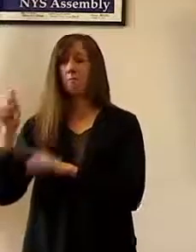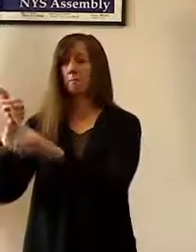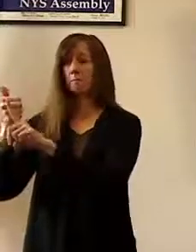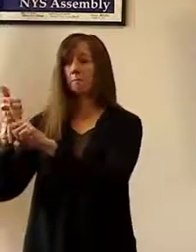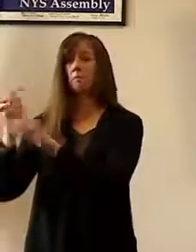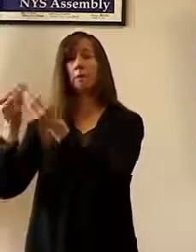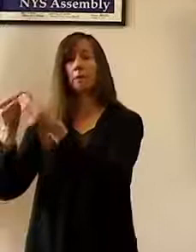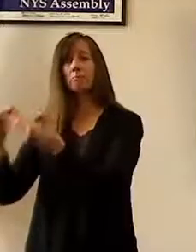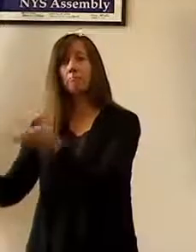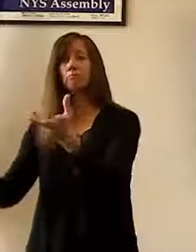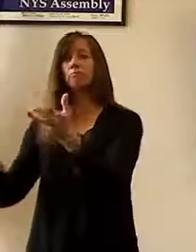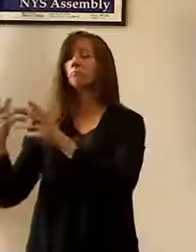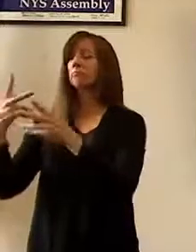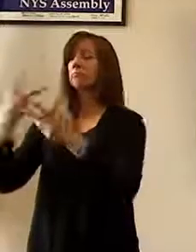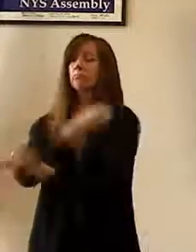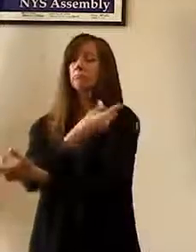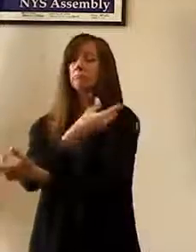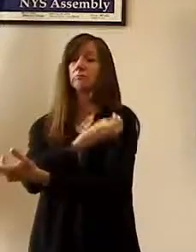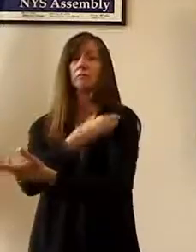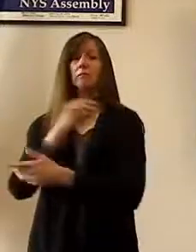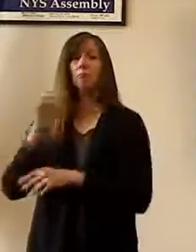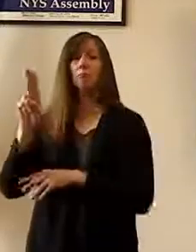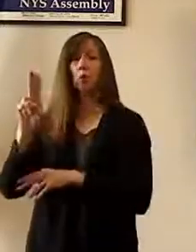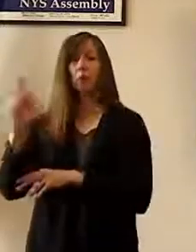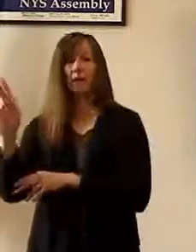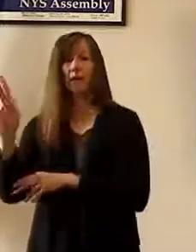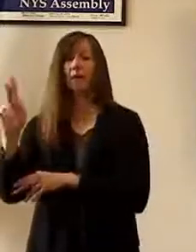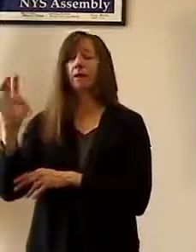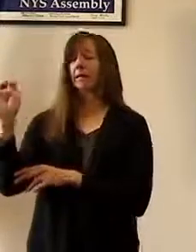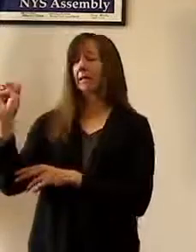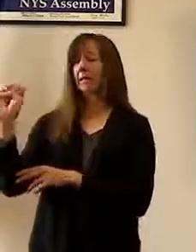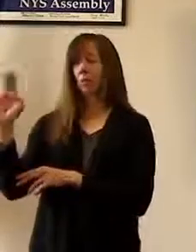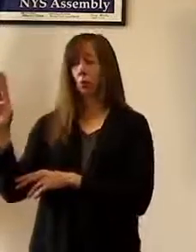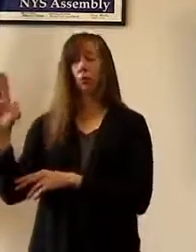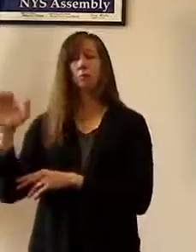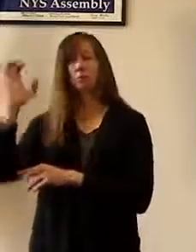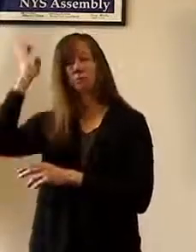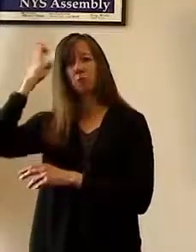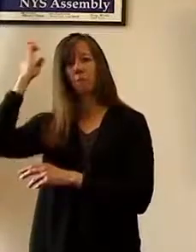the EU has been associated with